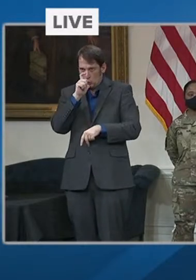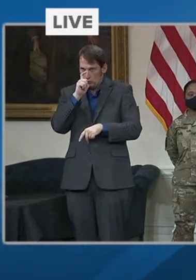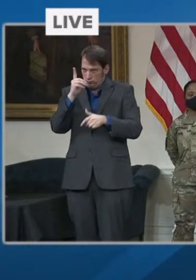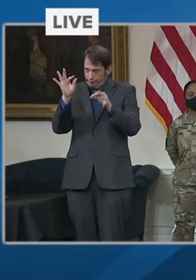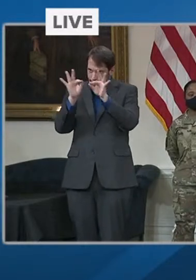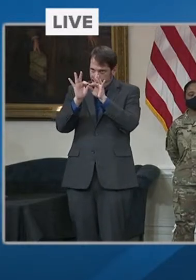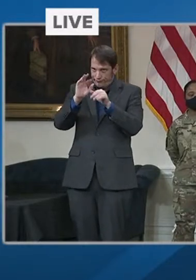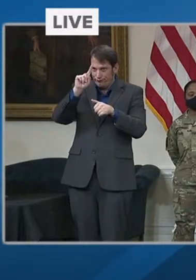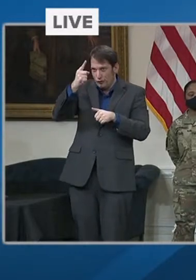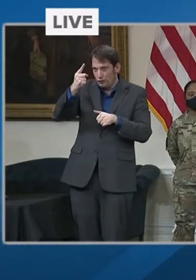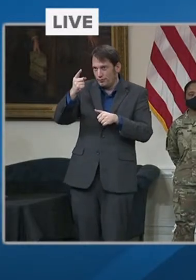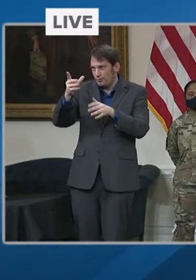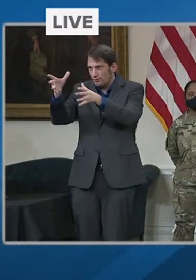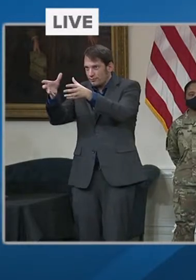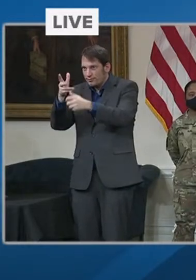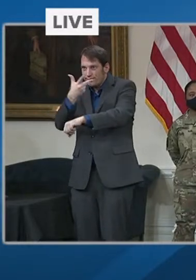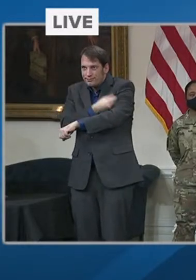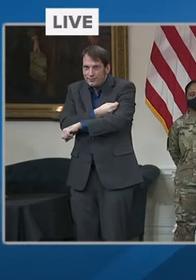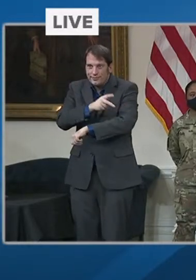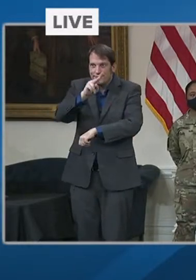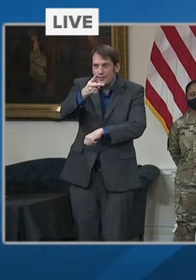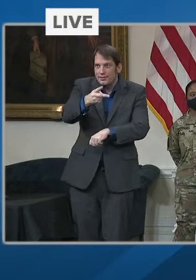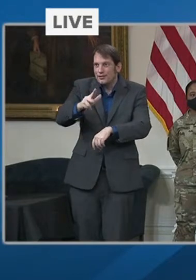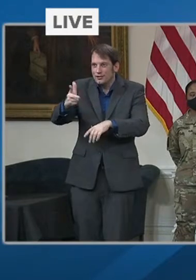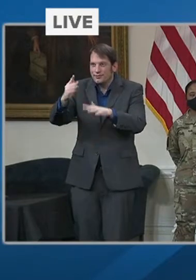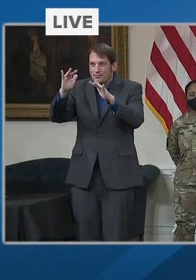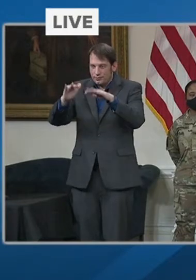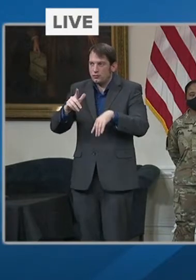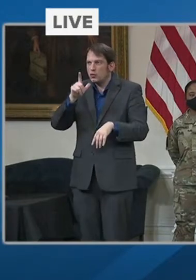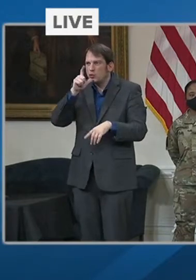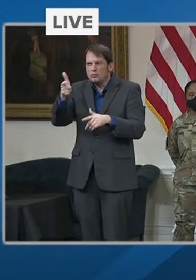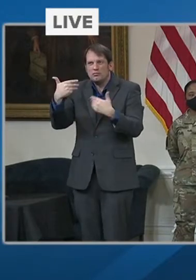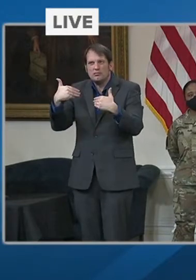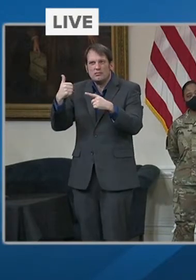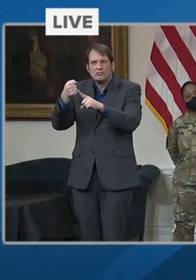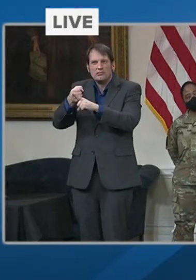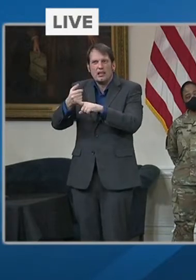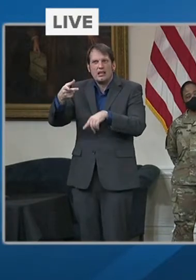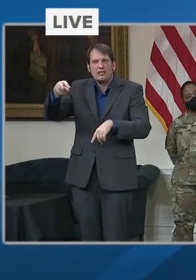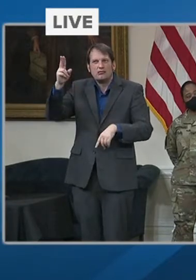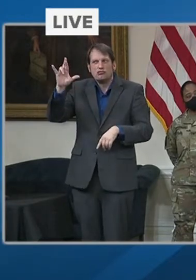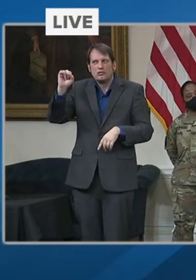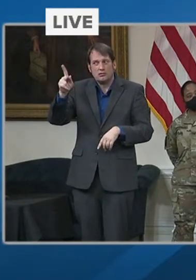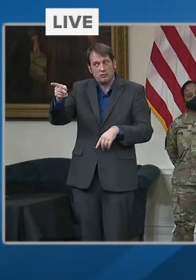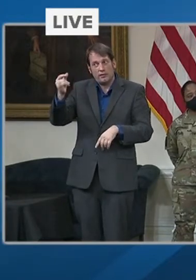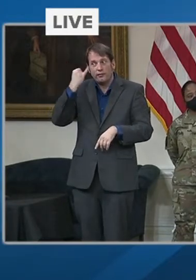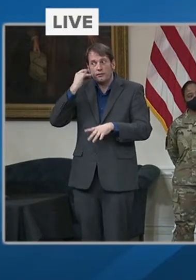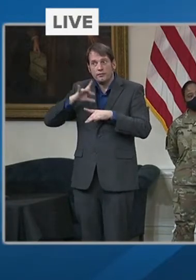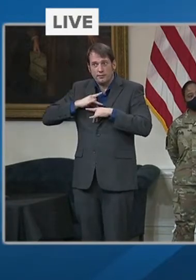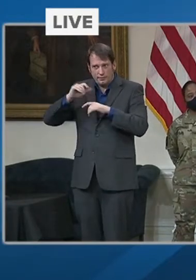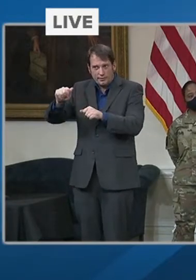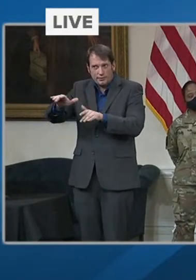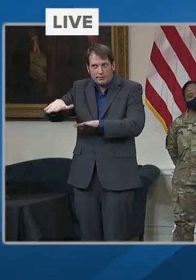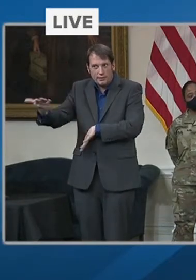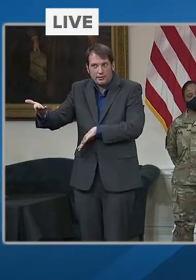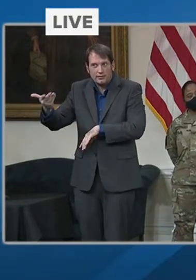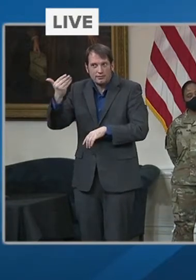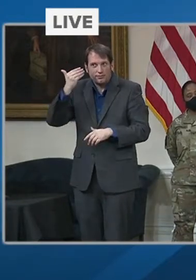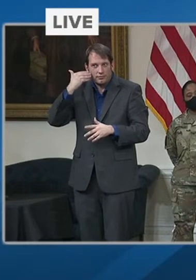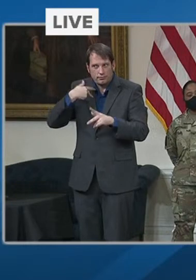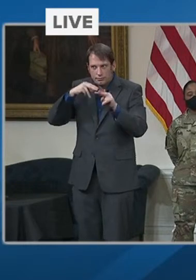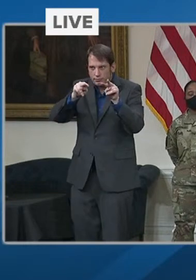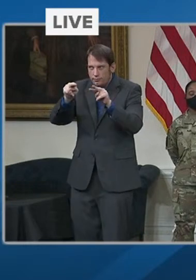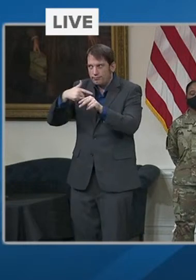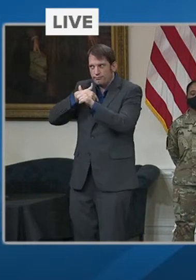Maryland allows for those at higher risk of death, per the CDC guidelines, to receive